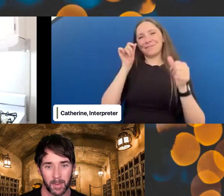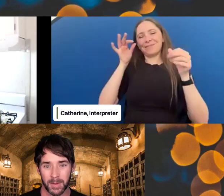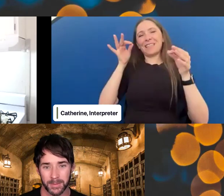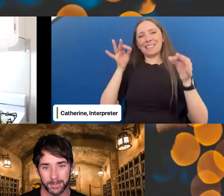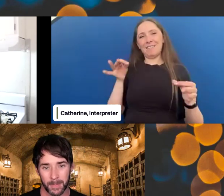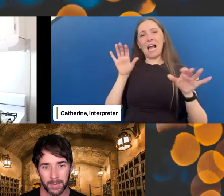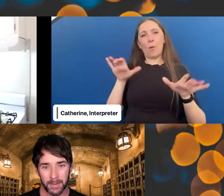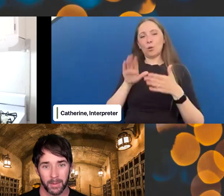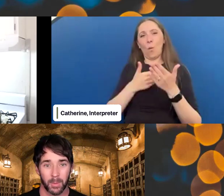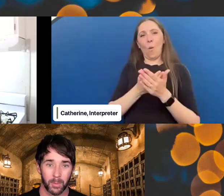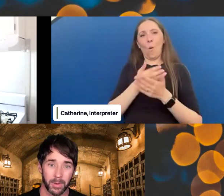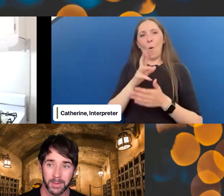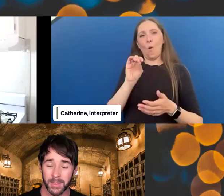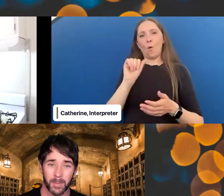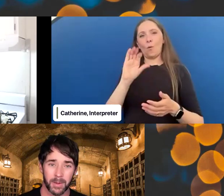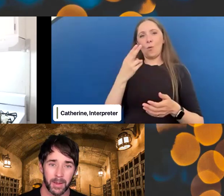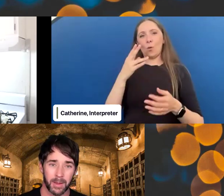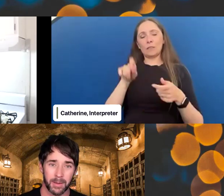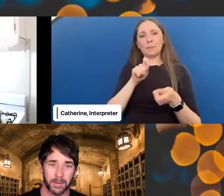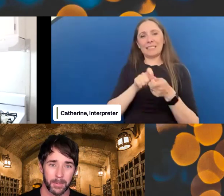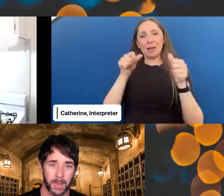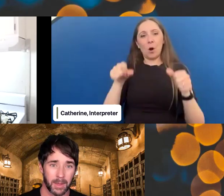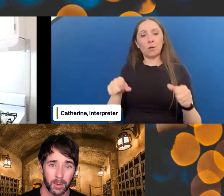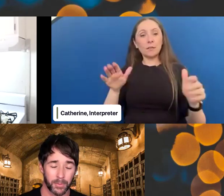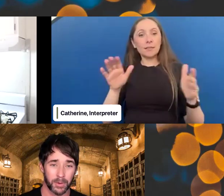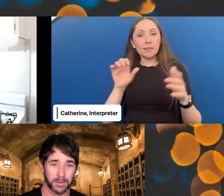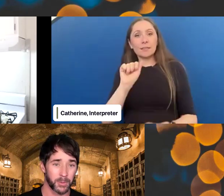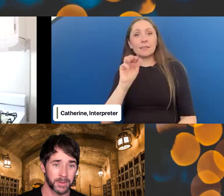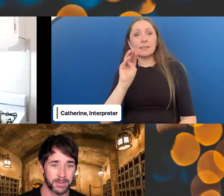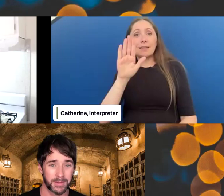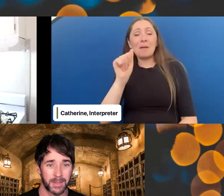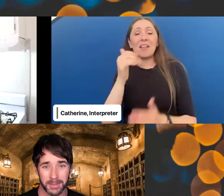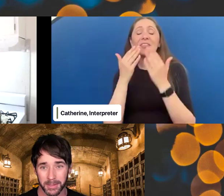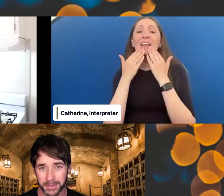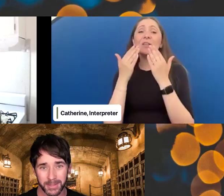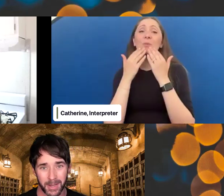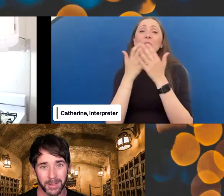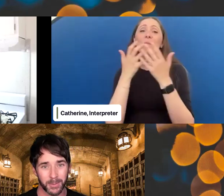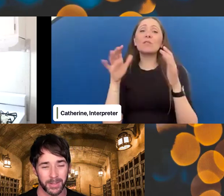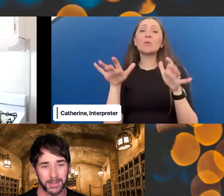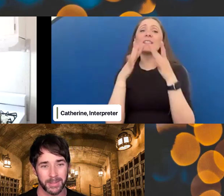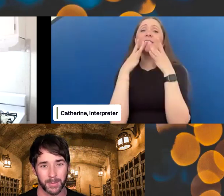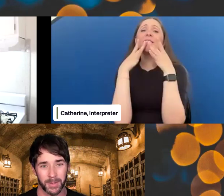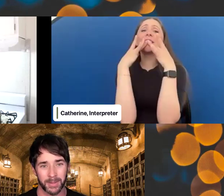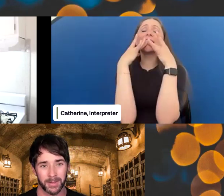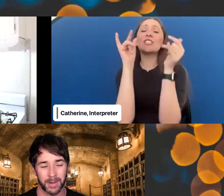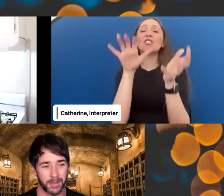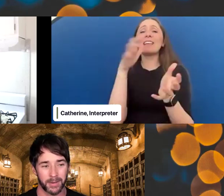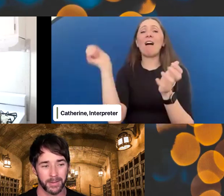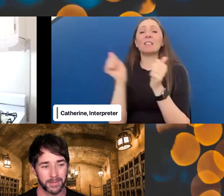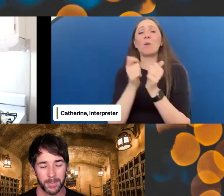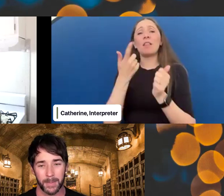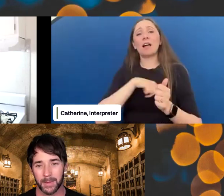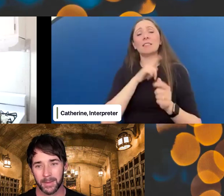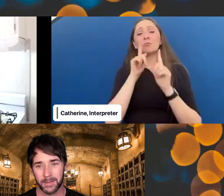post. Amazing. Yeah. Well, Samba, thank you for doing this delicious chaos with us. This has been